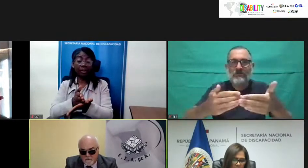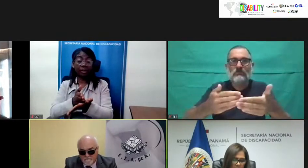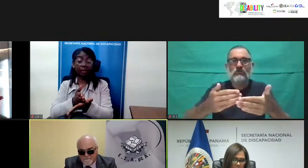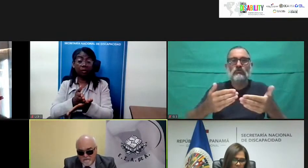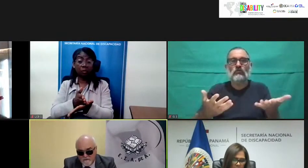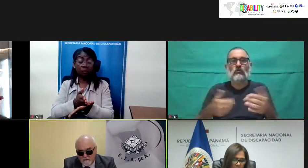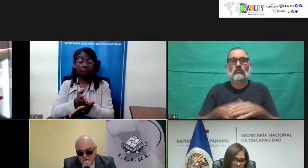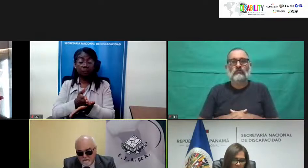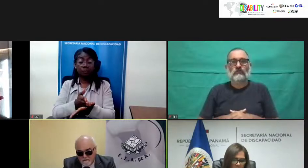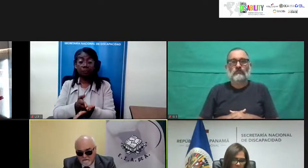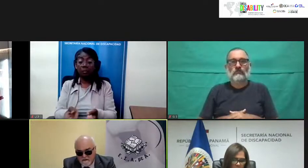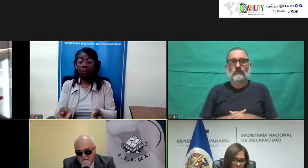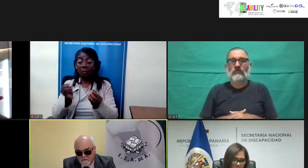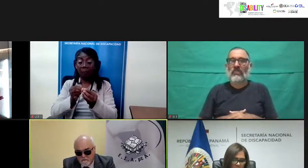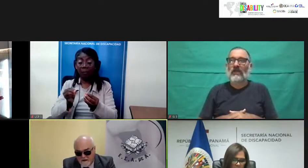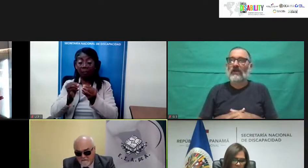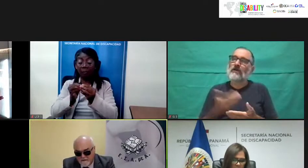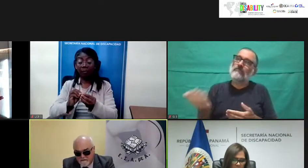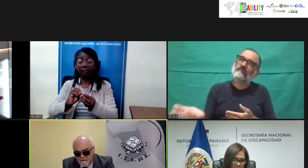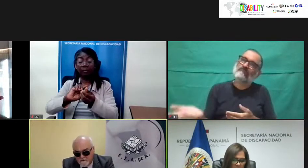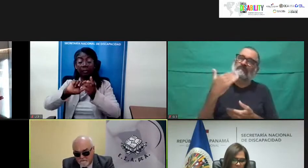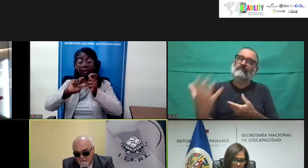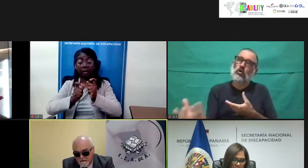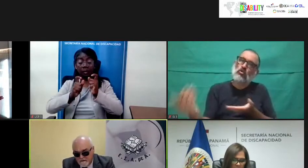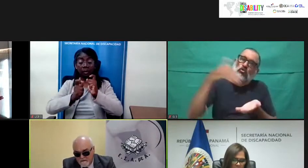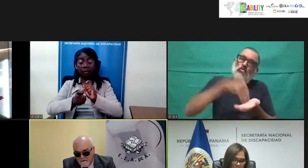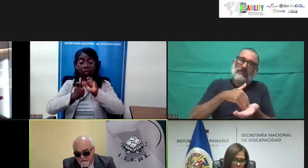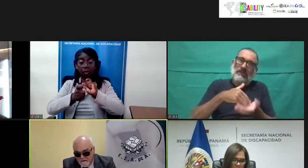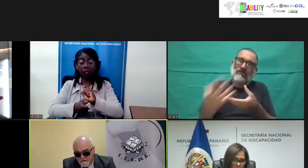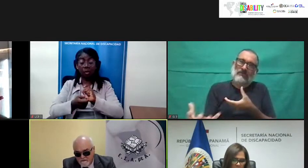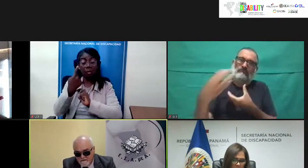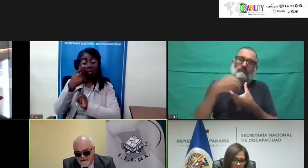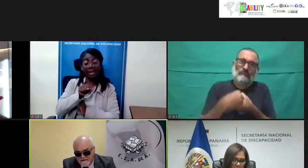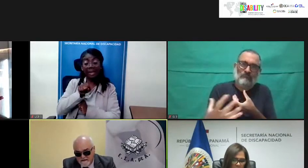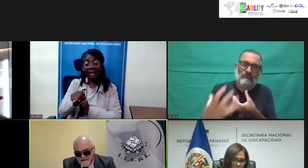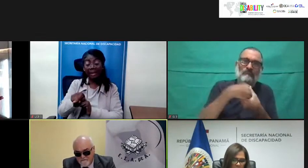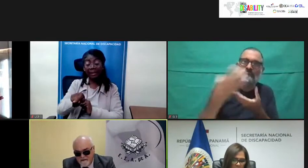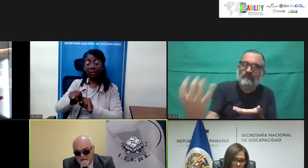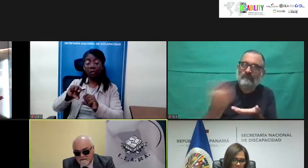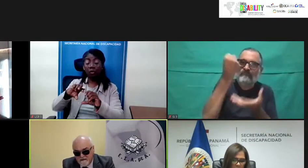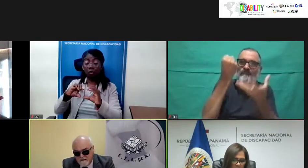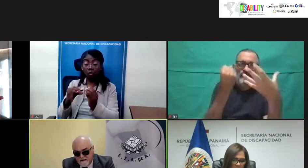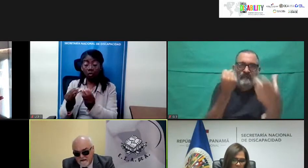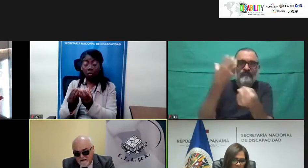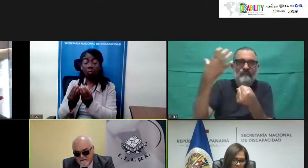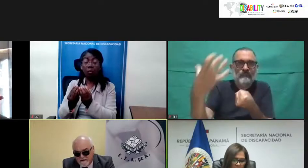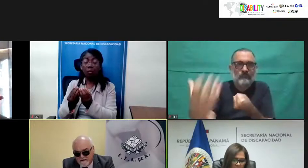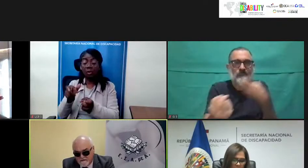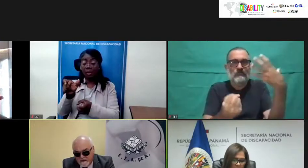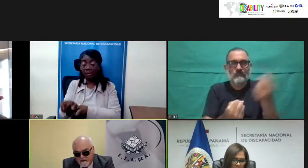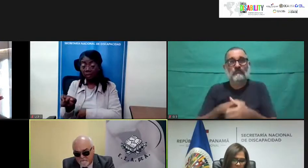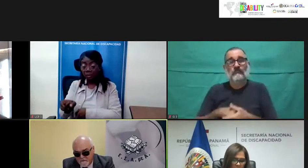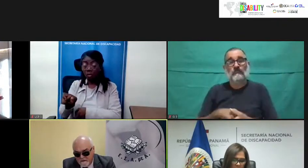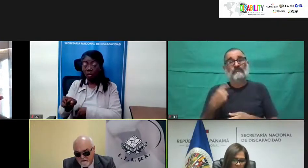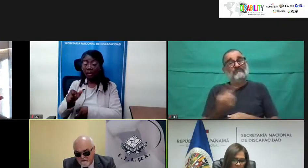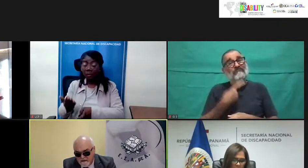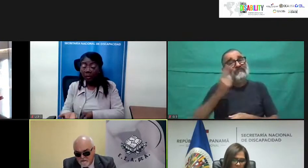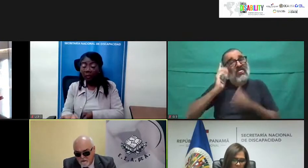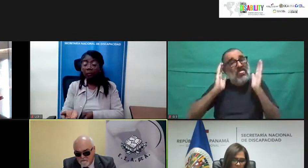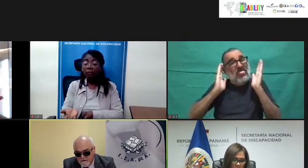for this to happen the disability agenda